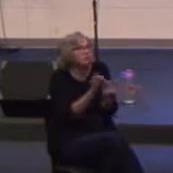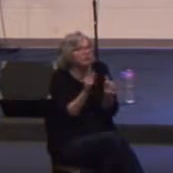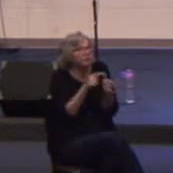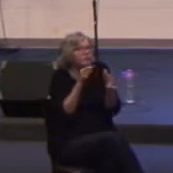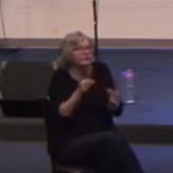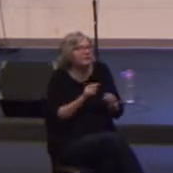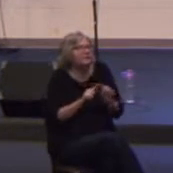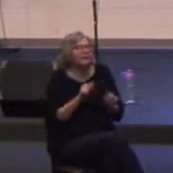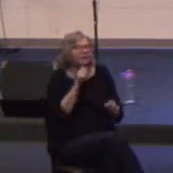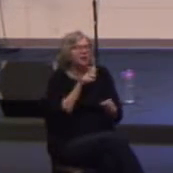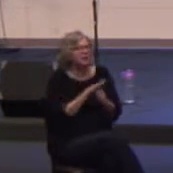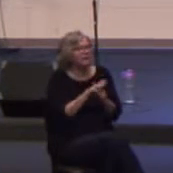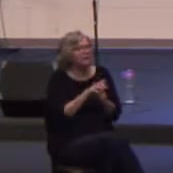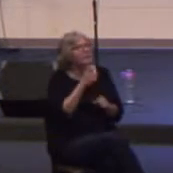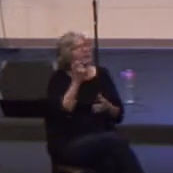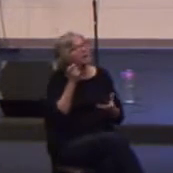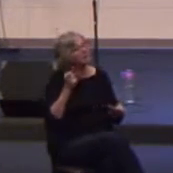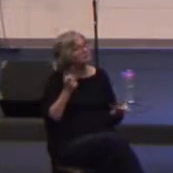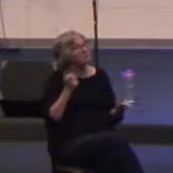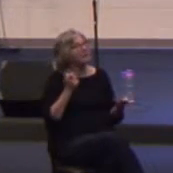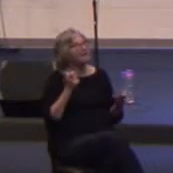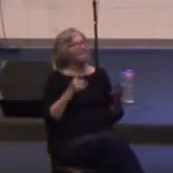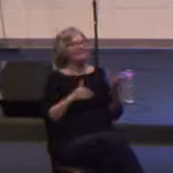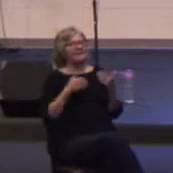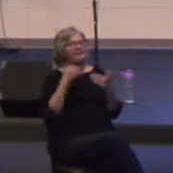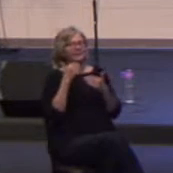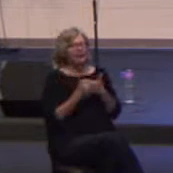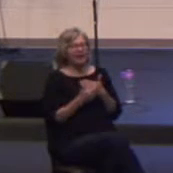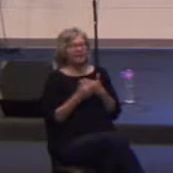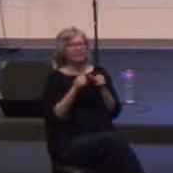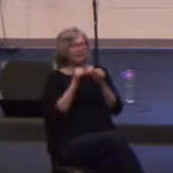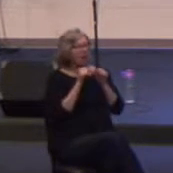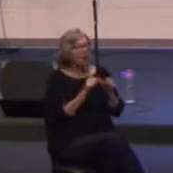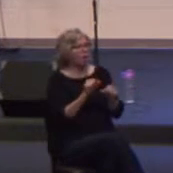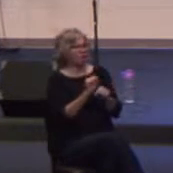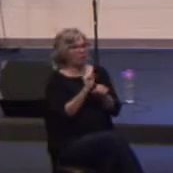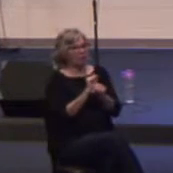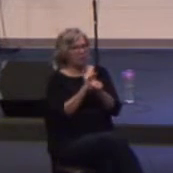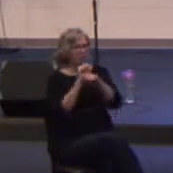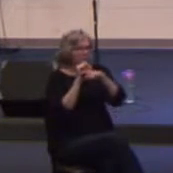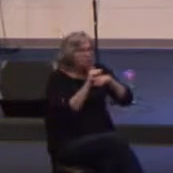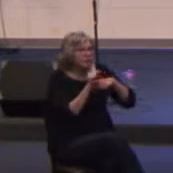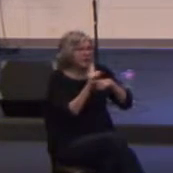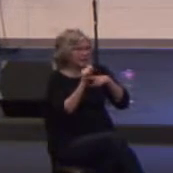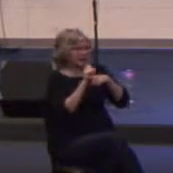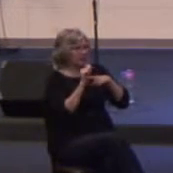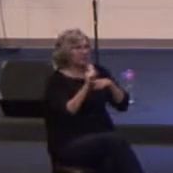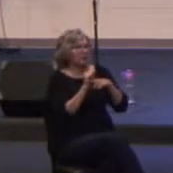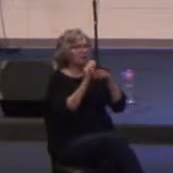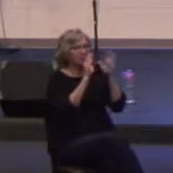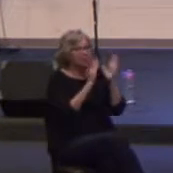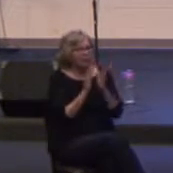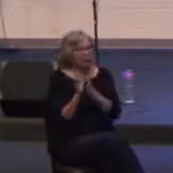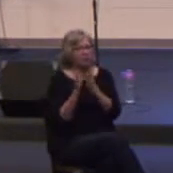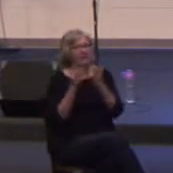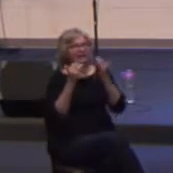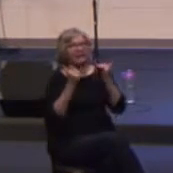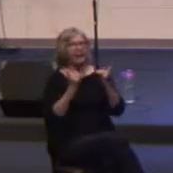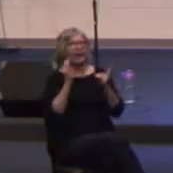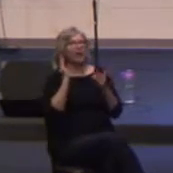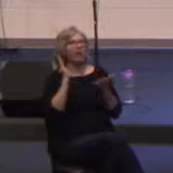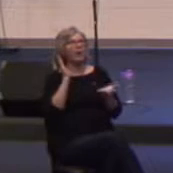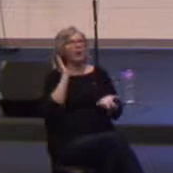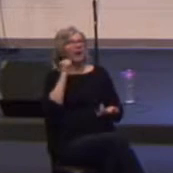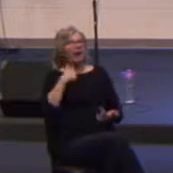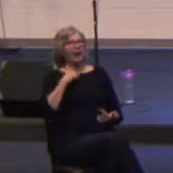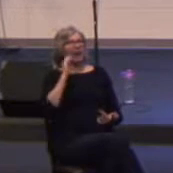not enough, because what we need to do is then the ongoing work, the practice, the preparation, the training, to say, now I'm going to